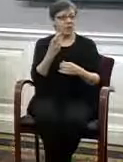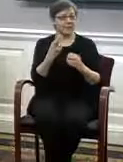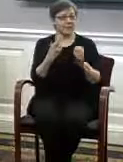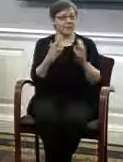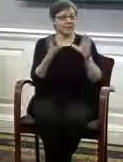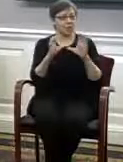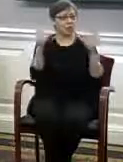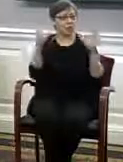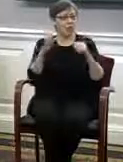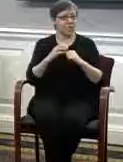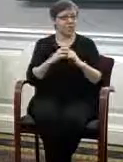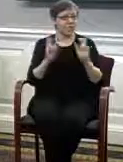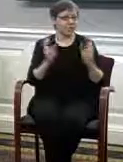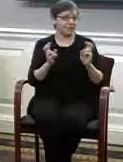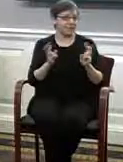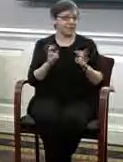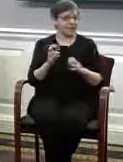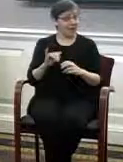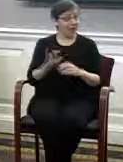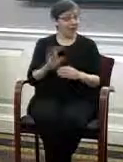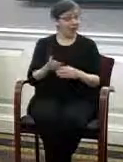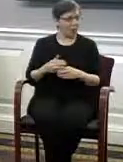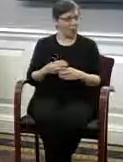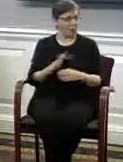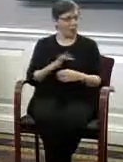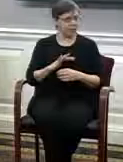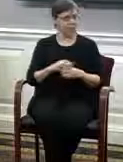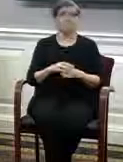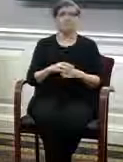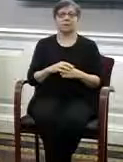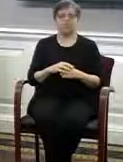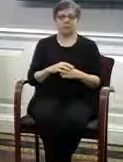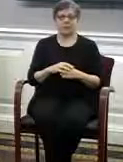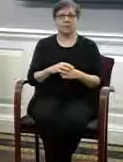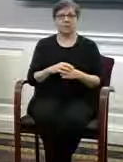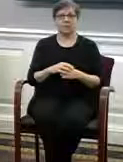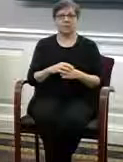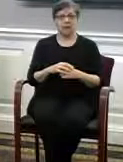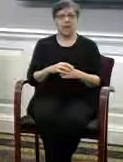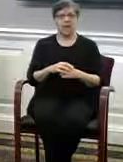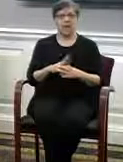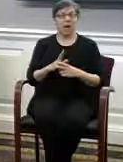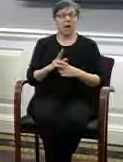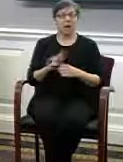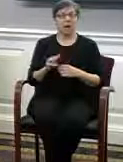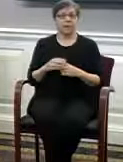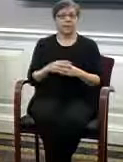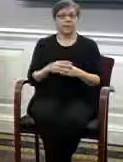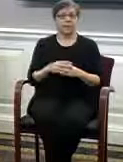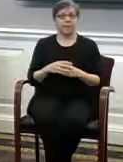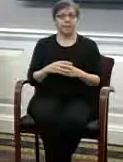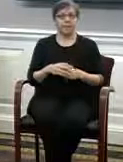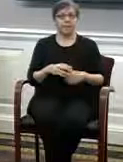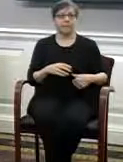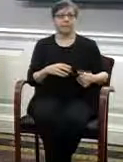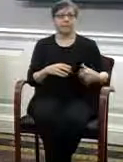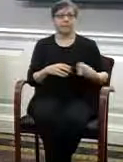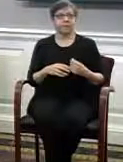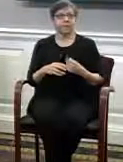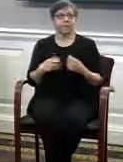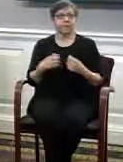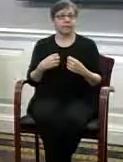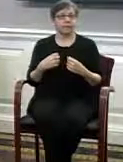It seems to me that that's, you know, a really powerful lever to use around the world, is to kind of